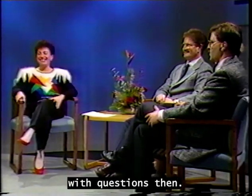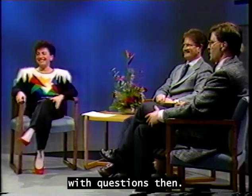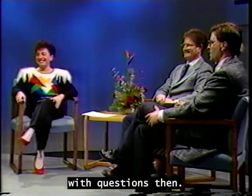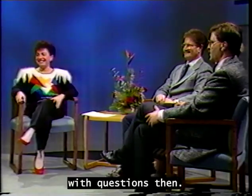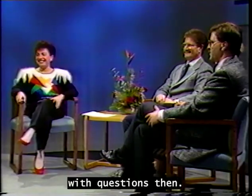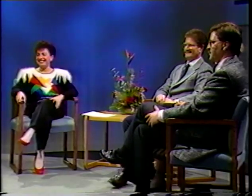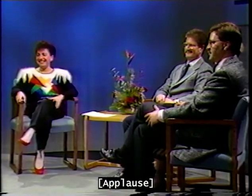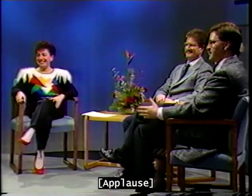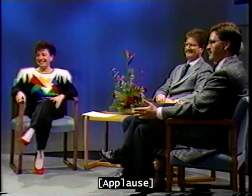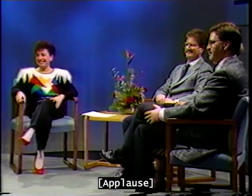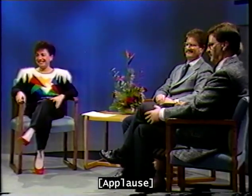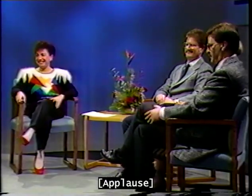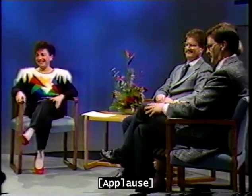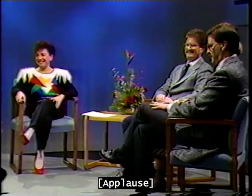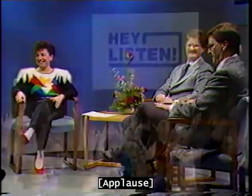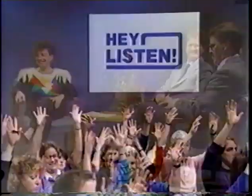questions then.